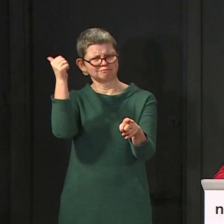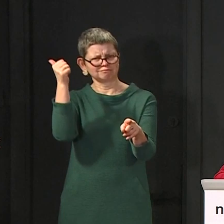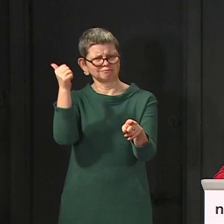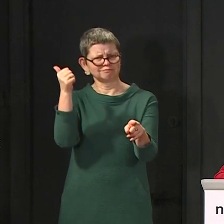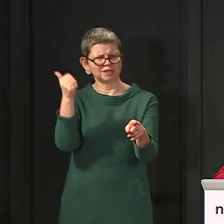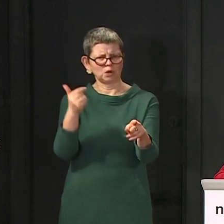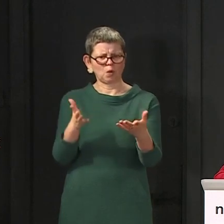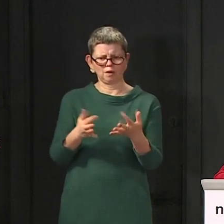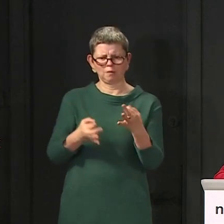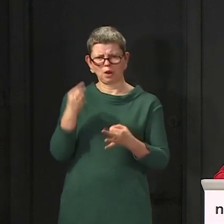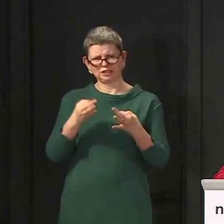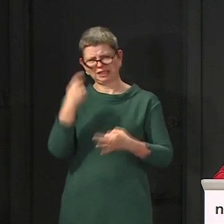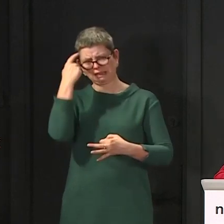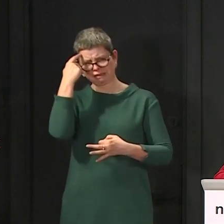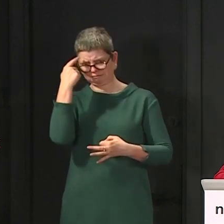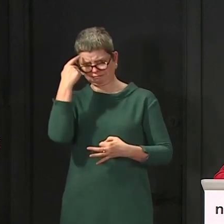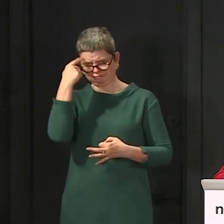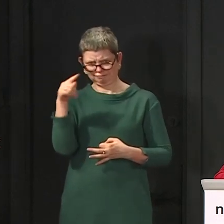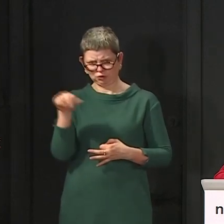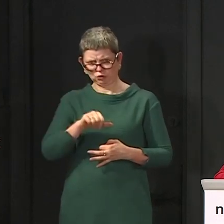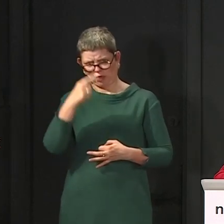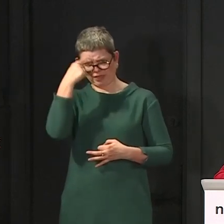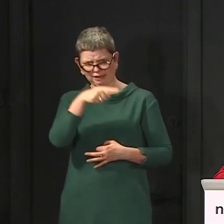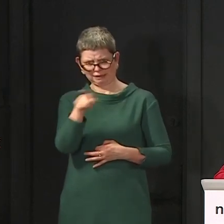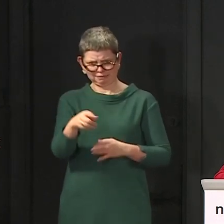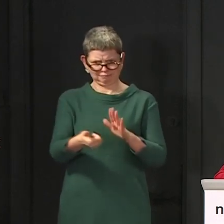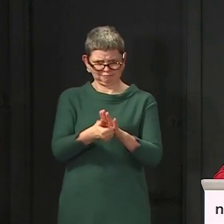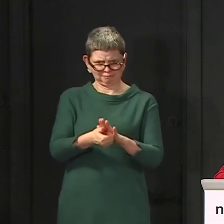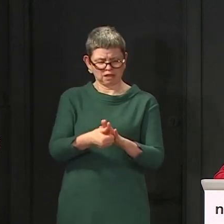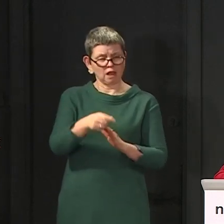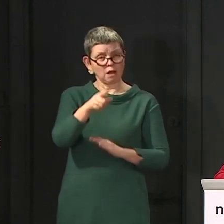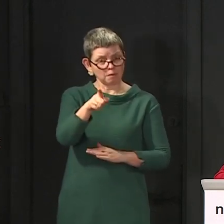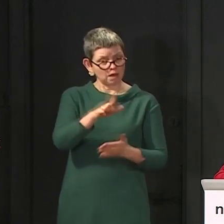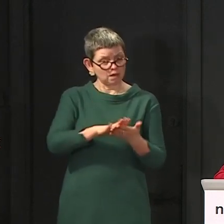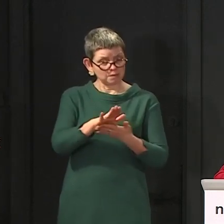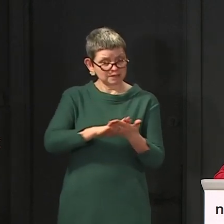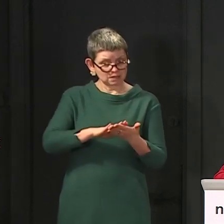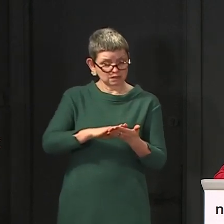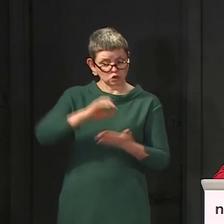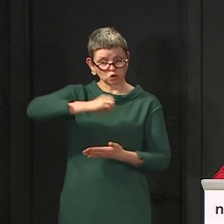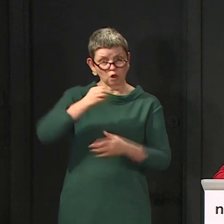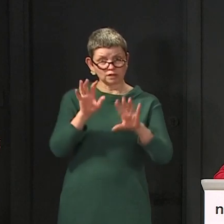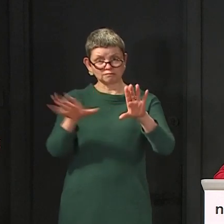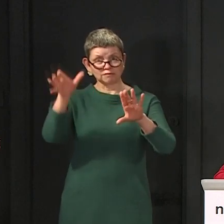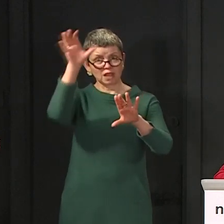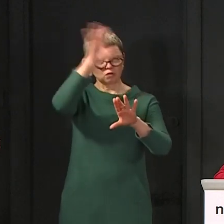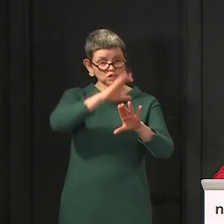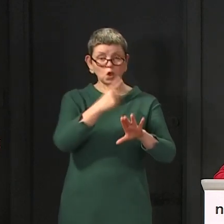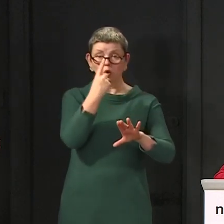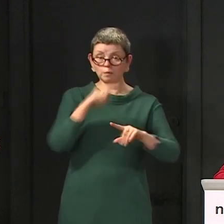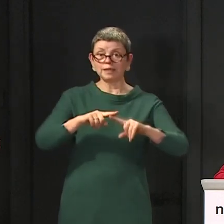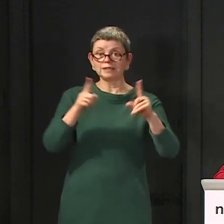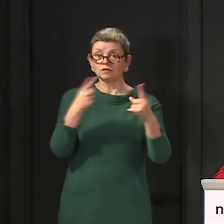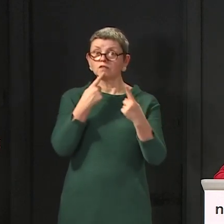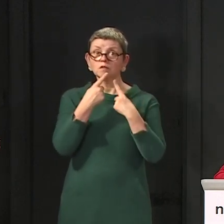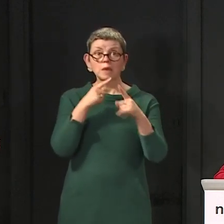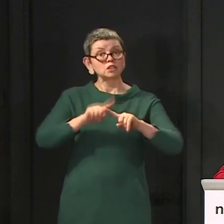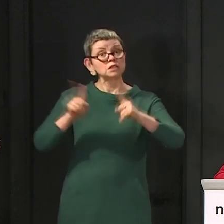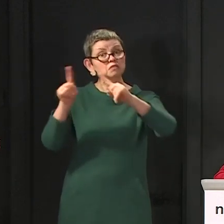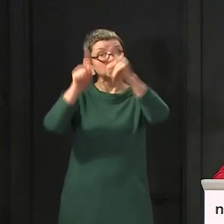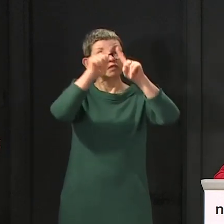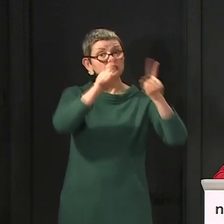nuanced messages. So why can't we have different messages for different parts of Scotland? For example, Greater Glasgow, stay